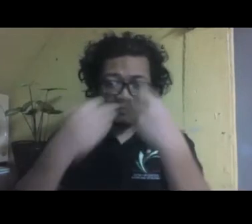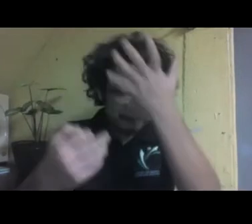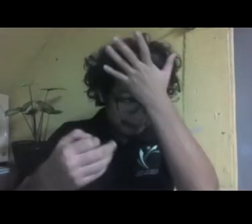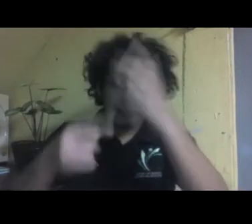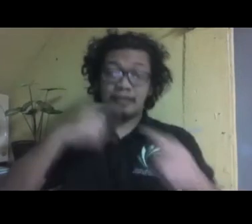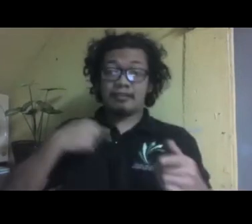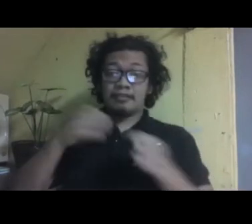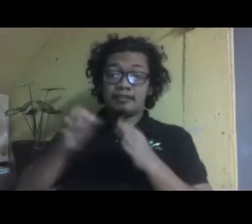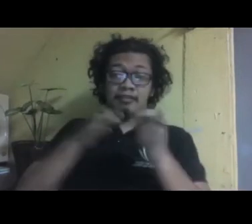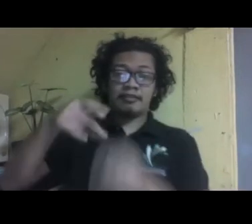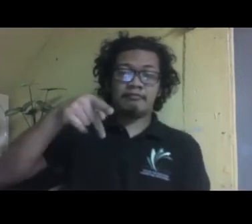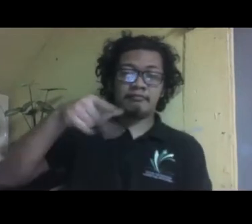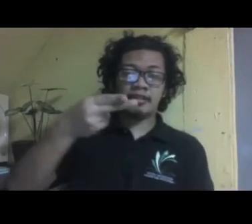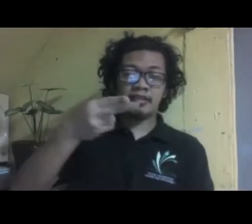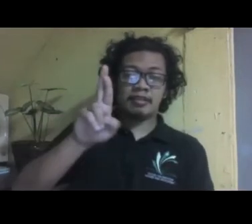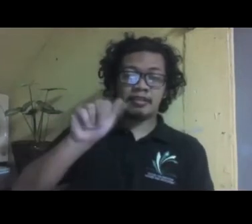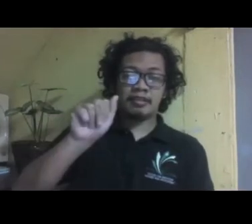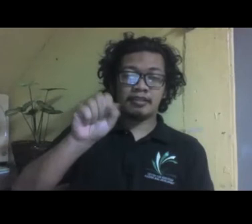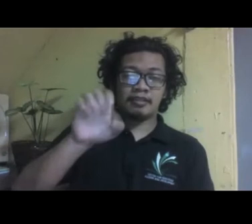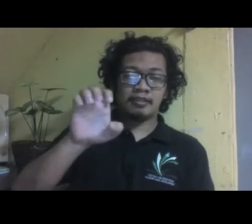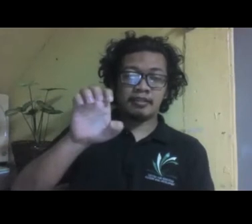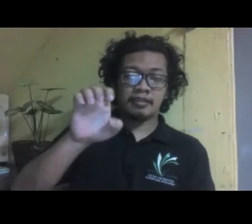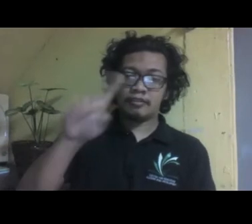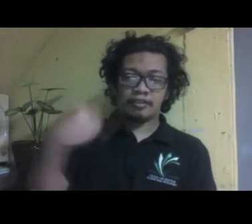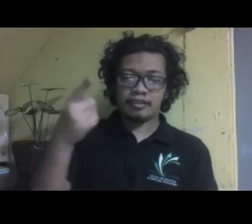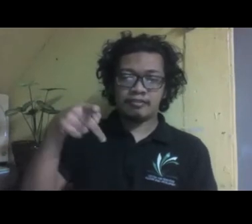Ay, hindi kita marinig. Ay, naka-mute ka, sorry.